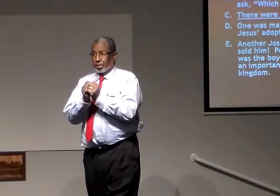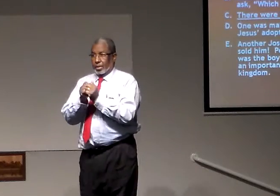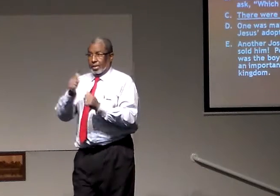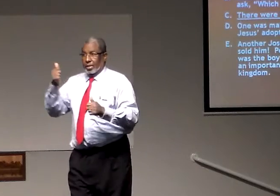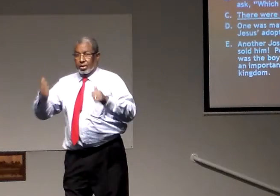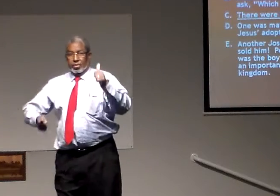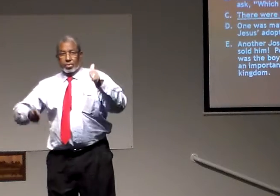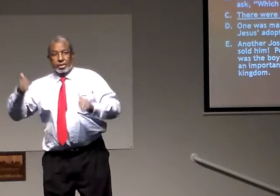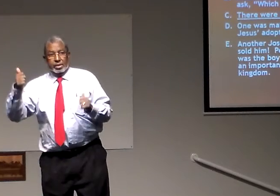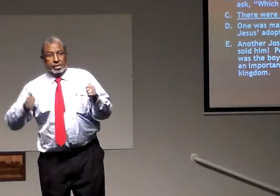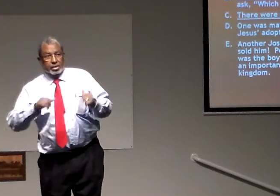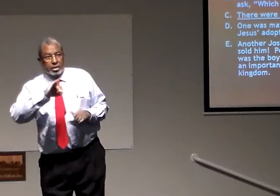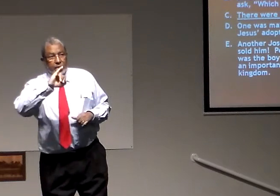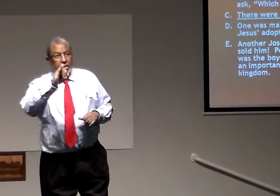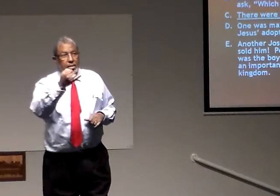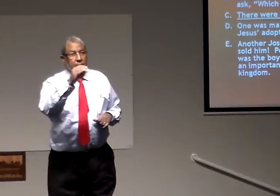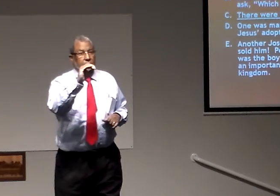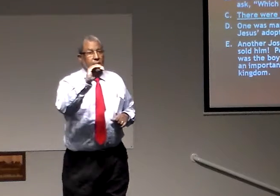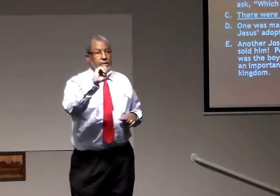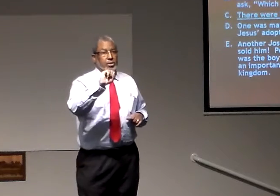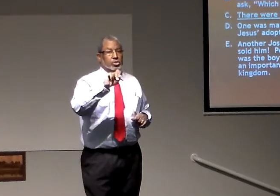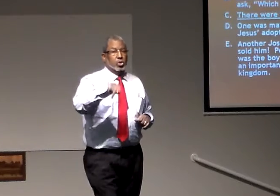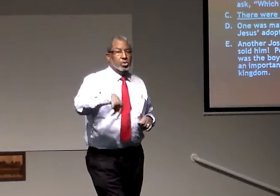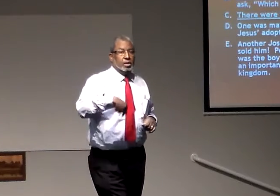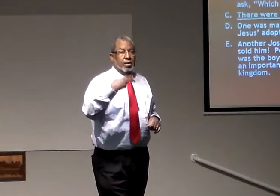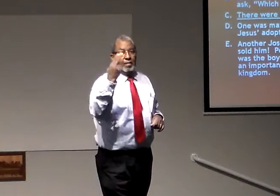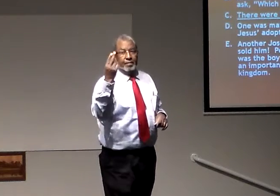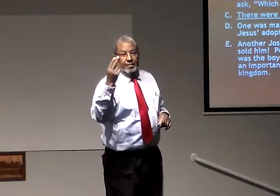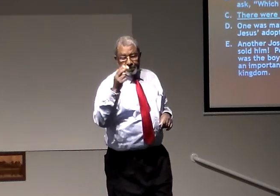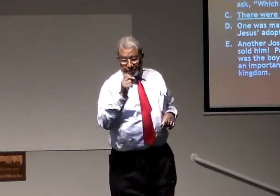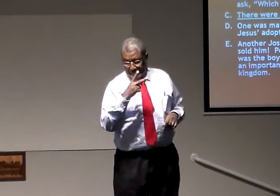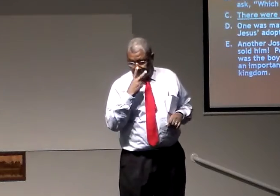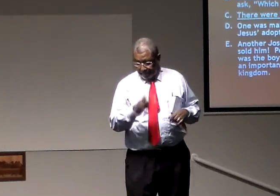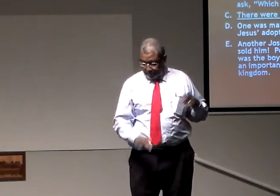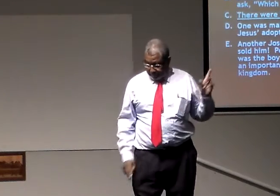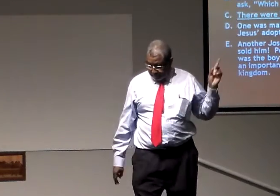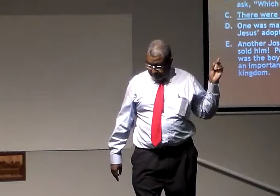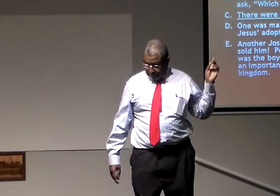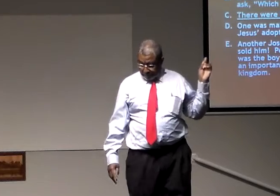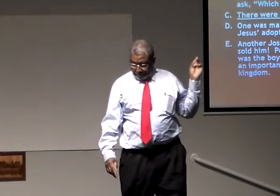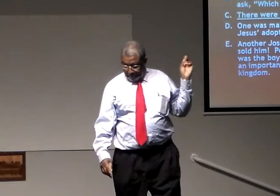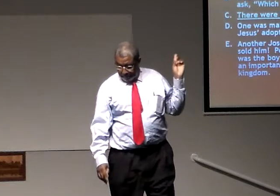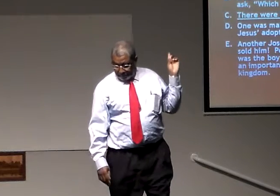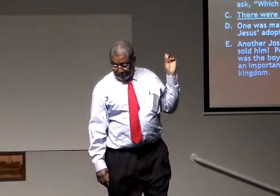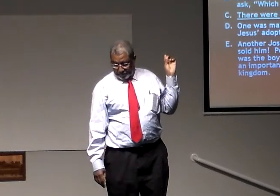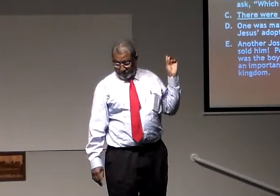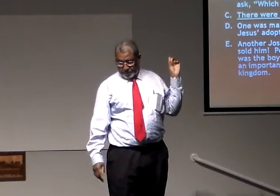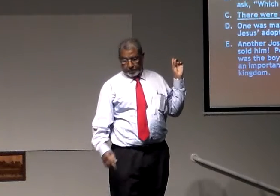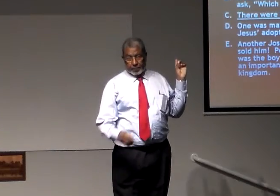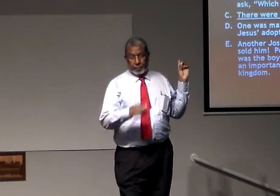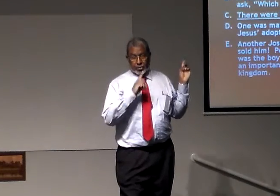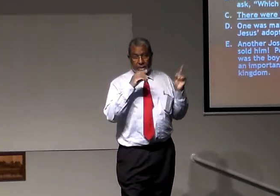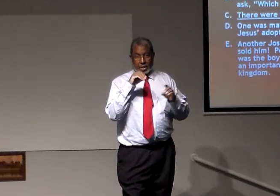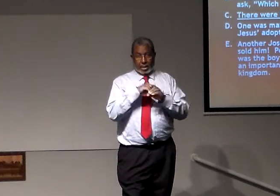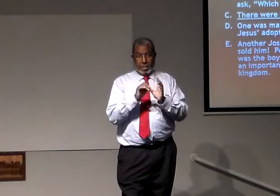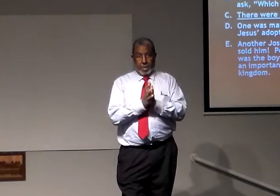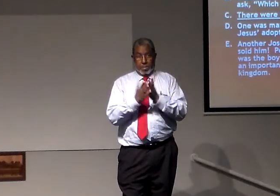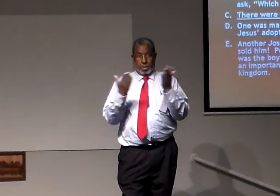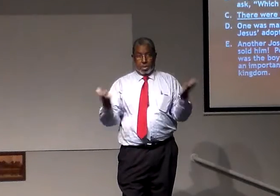Okay, so which Joseph are you going to be talking about? We're going to be talking about, in the